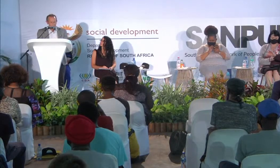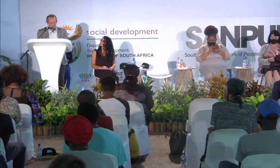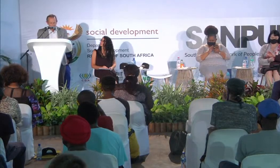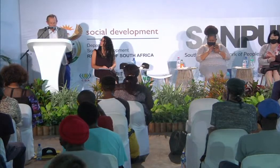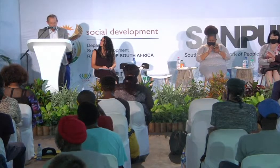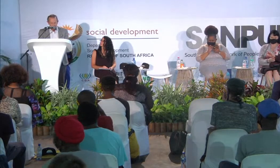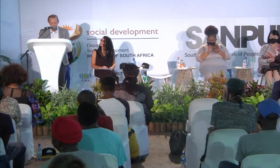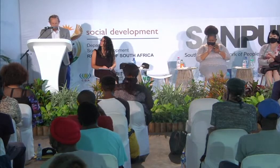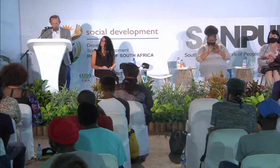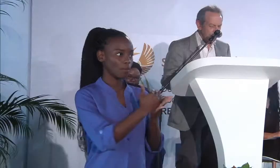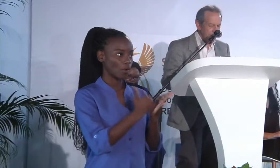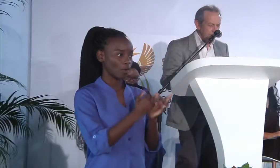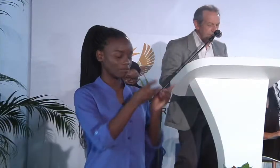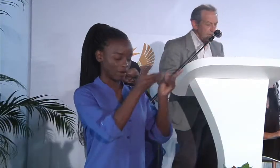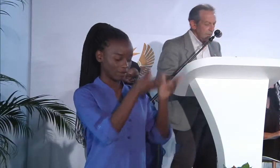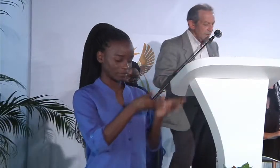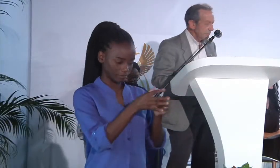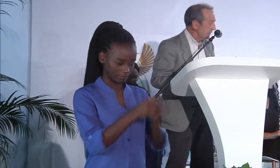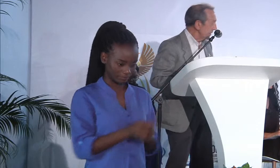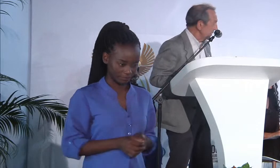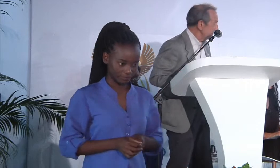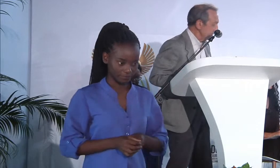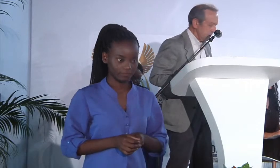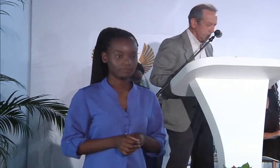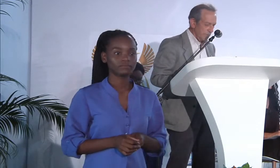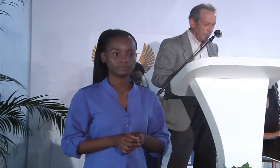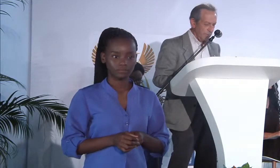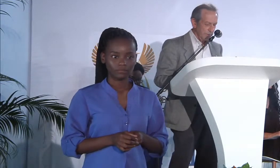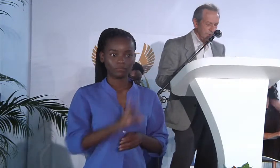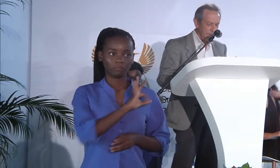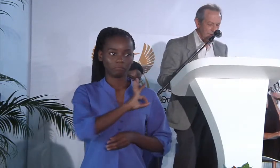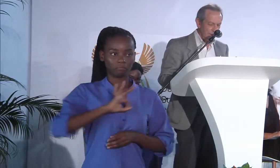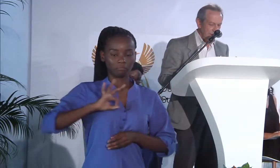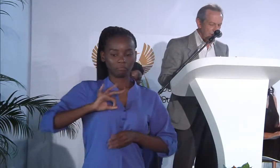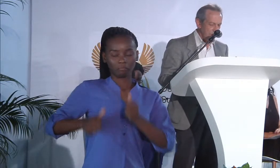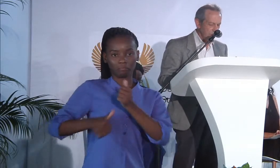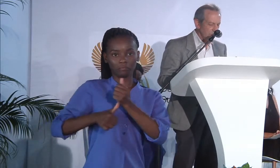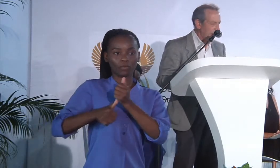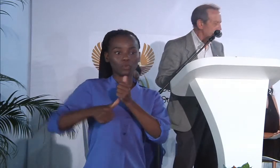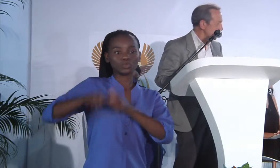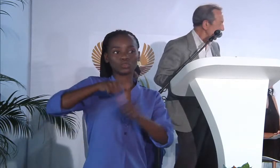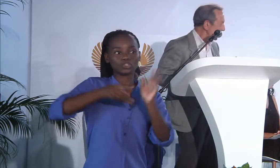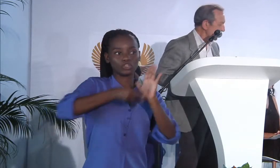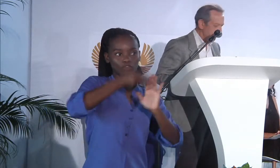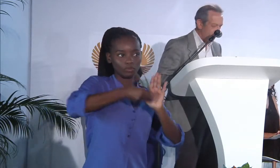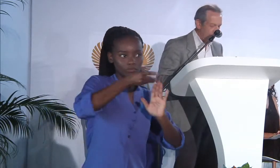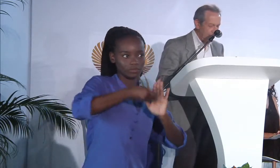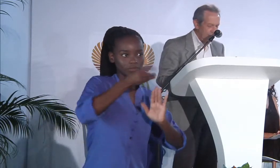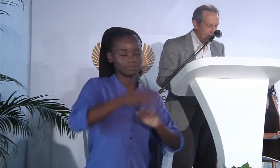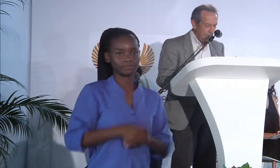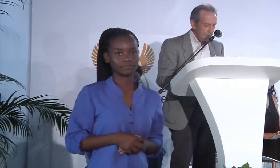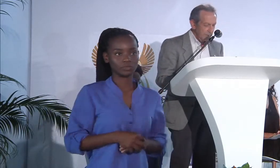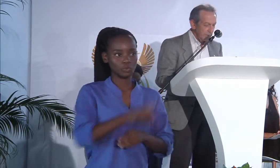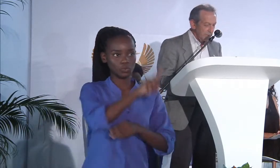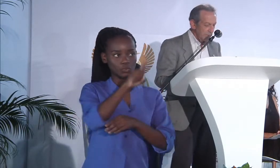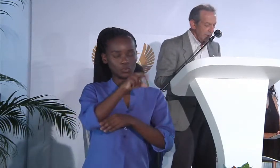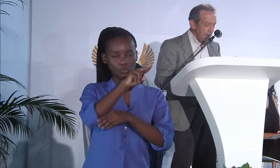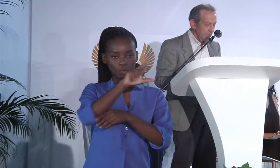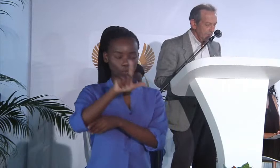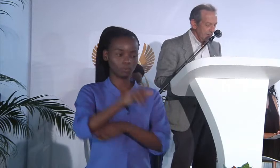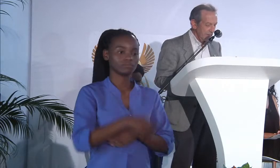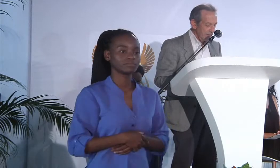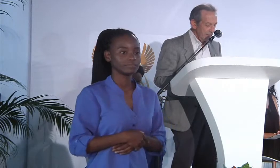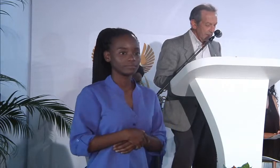Program Director, Deputy Minister Social Development, Hendrietta Bogopane-Zulu, Deputy